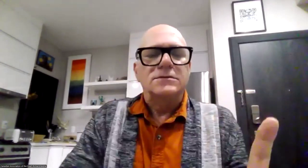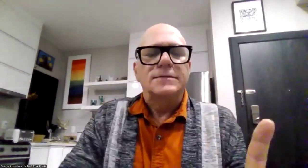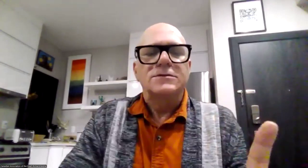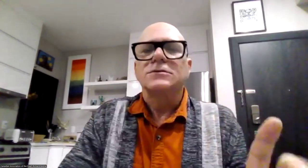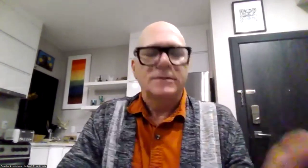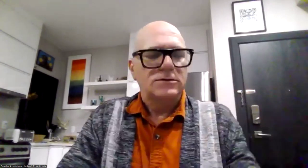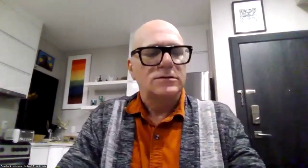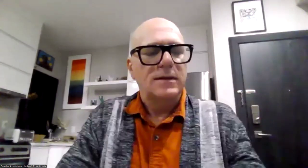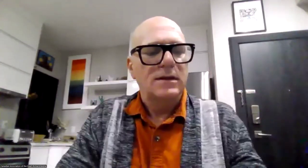So